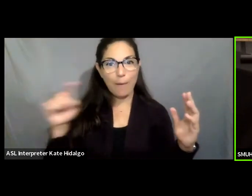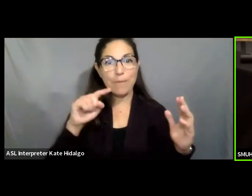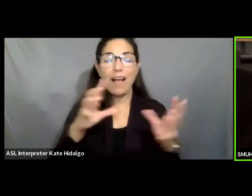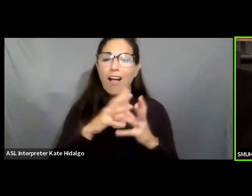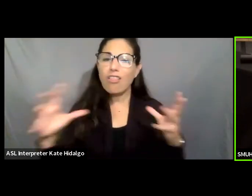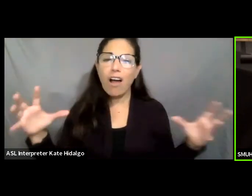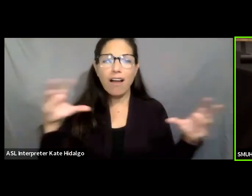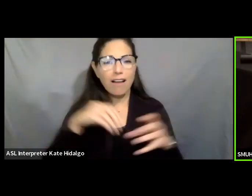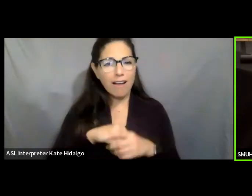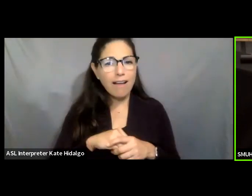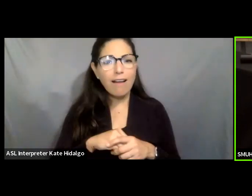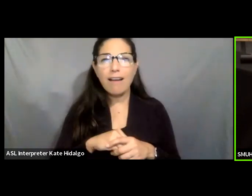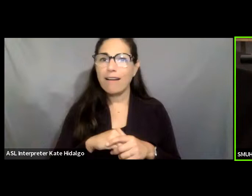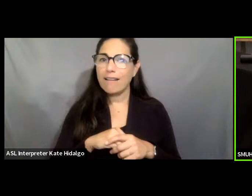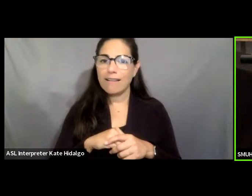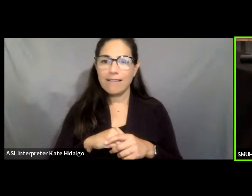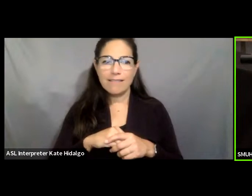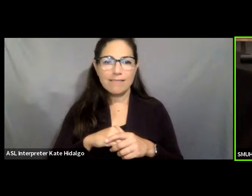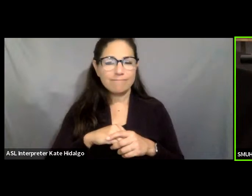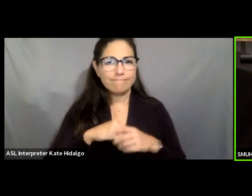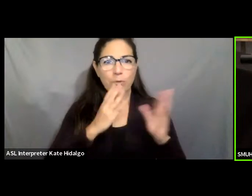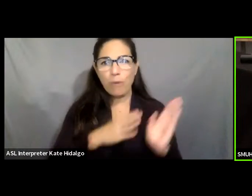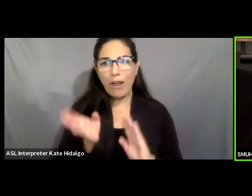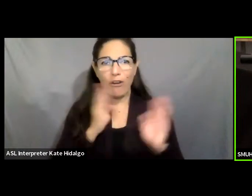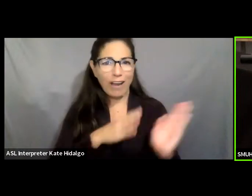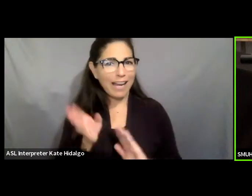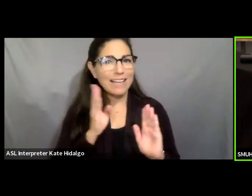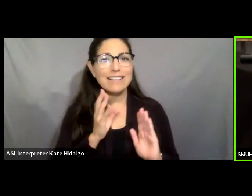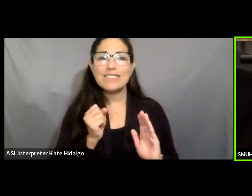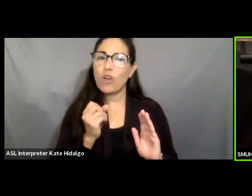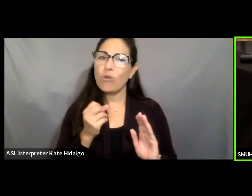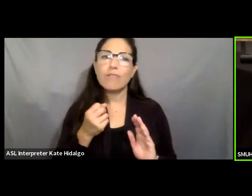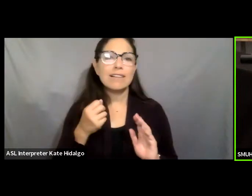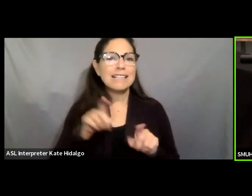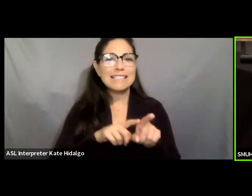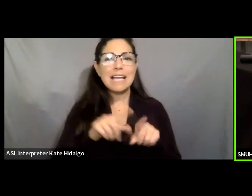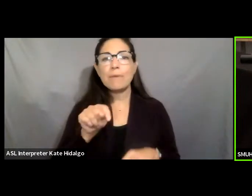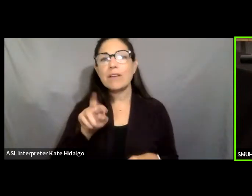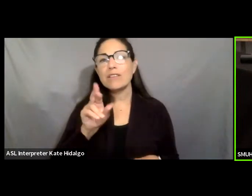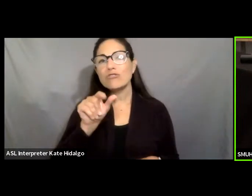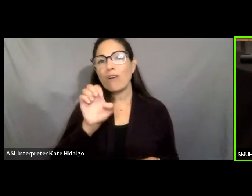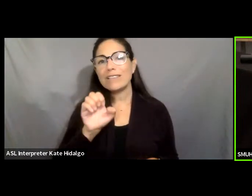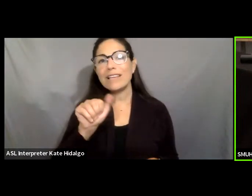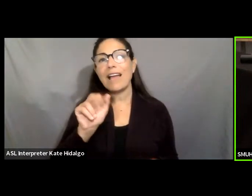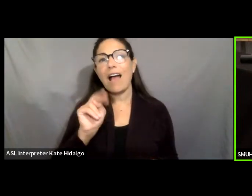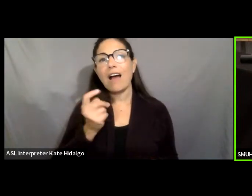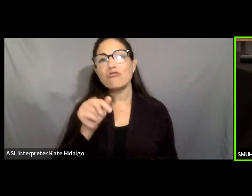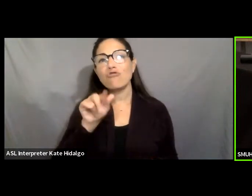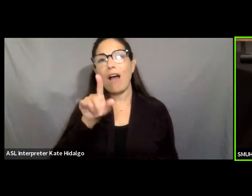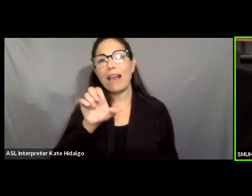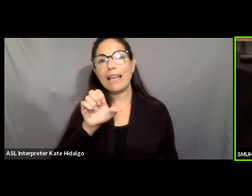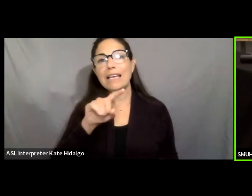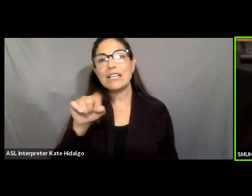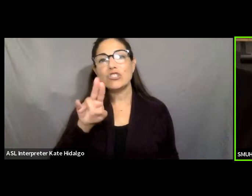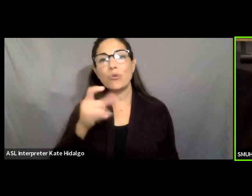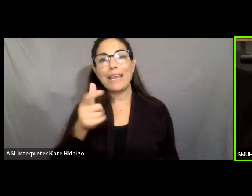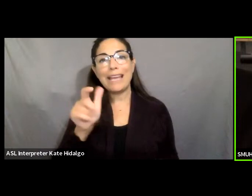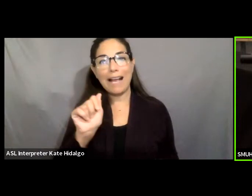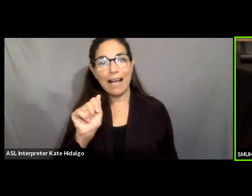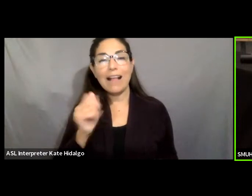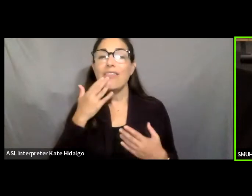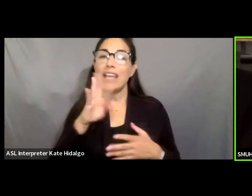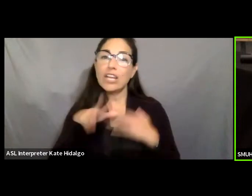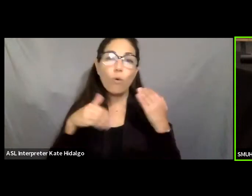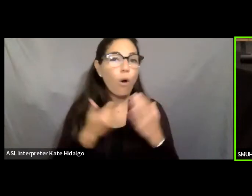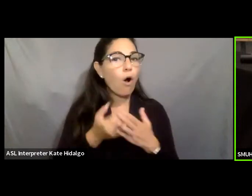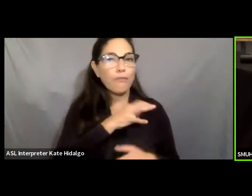involved in preparing that and planning that. So just like Trustee Andrade Zuniga said, thank you to all the staff that